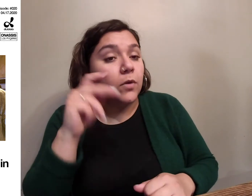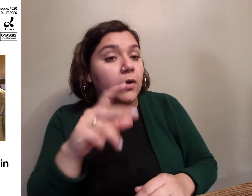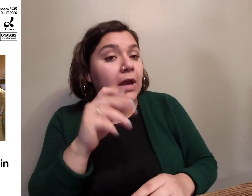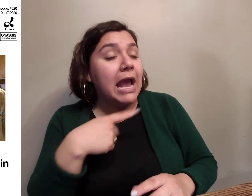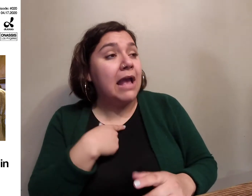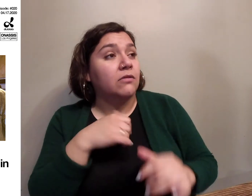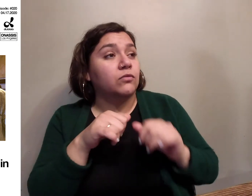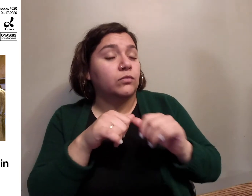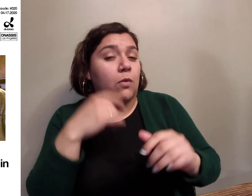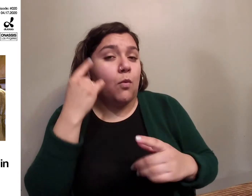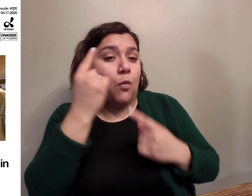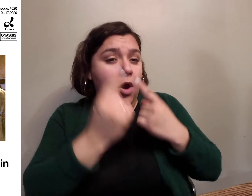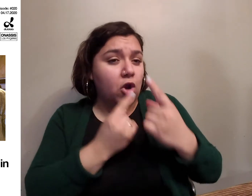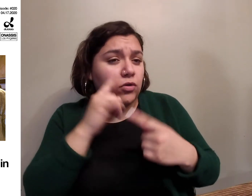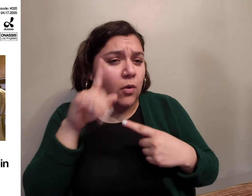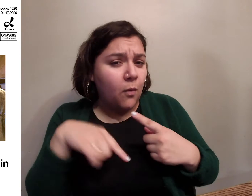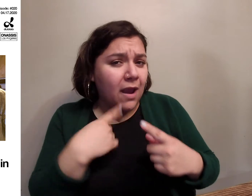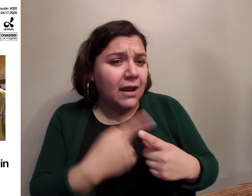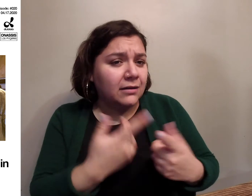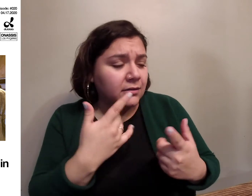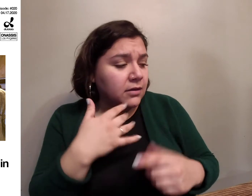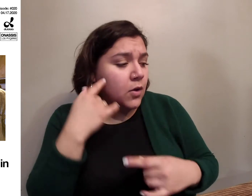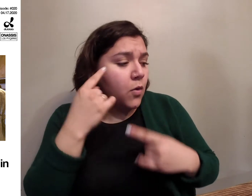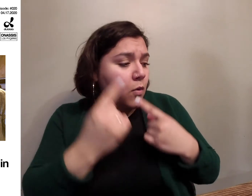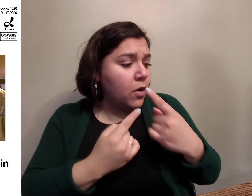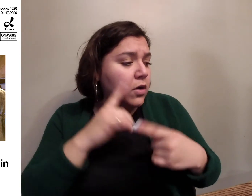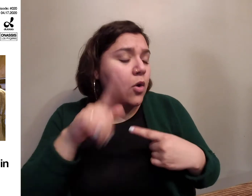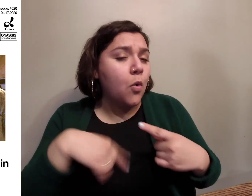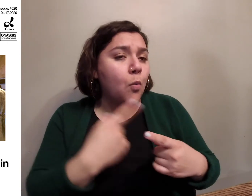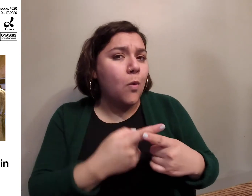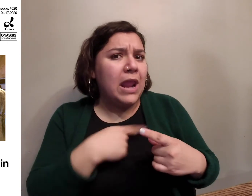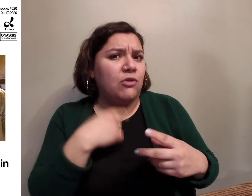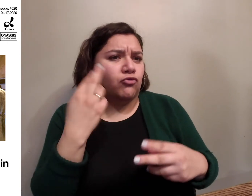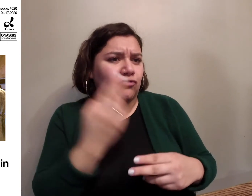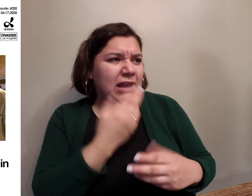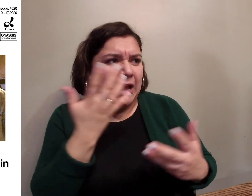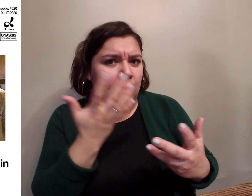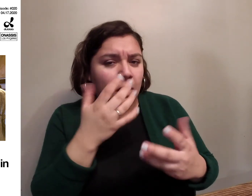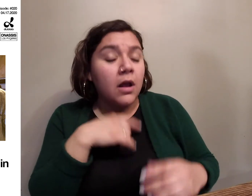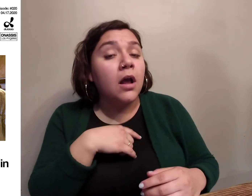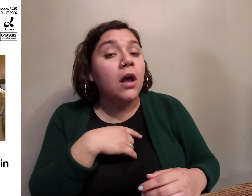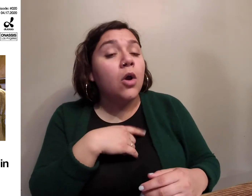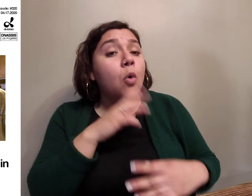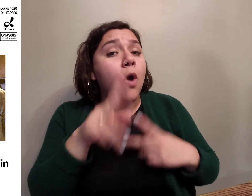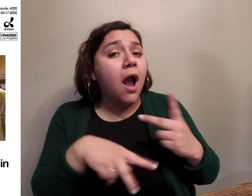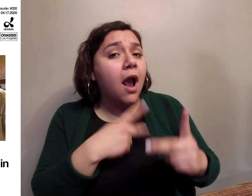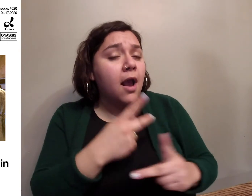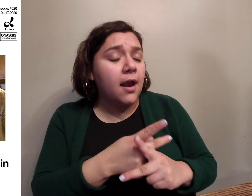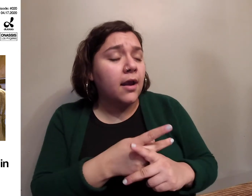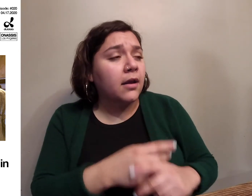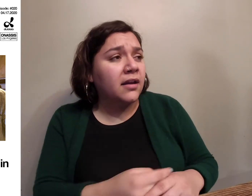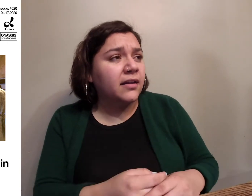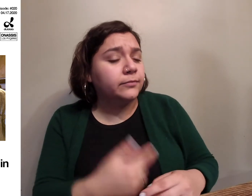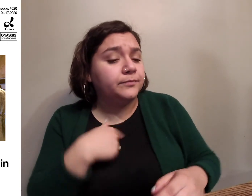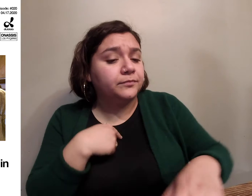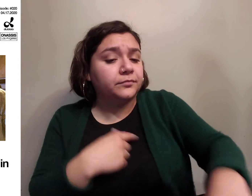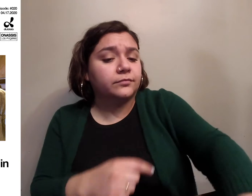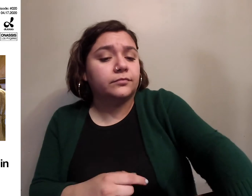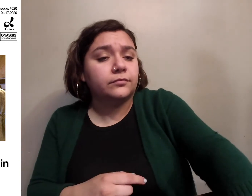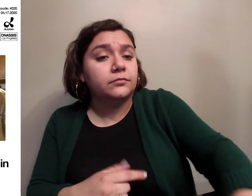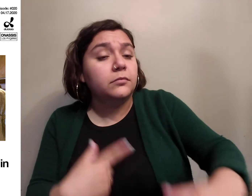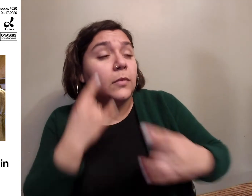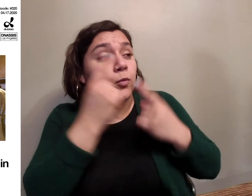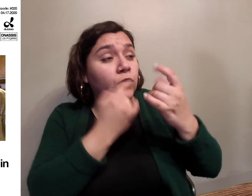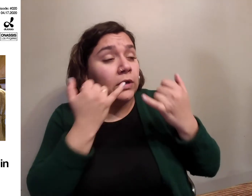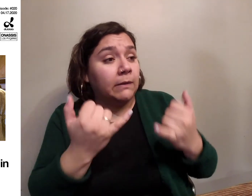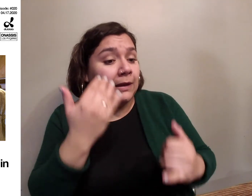when will I be found out? But what kind of? I mean, I'm wondering now. I know you're in the middle, or maybe